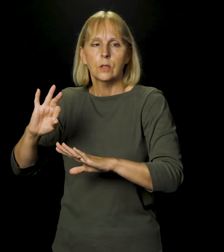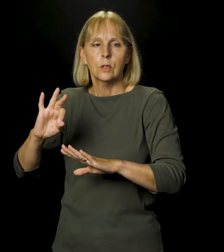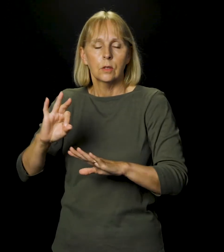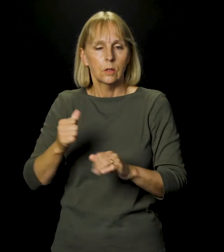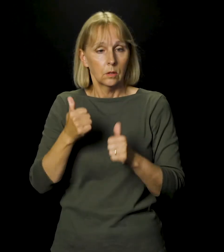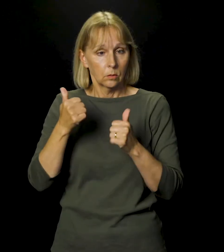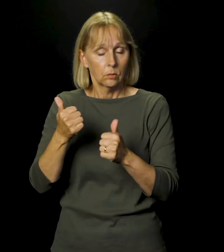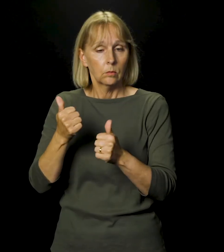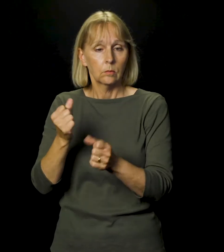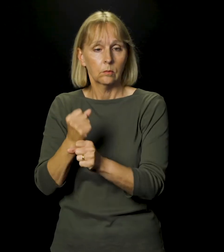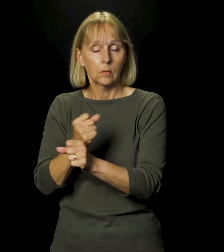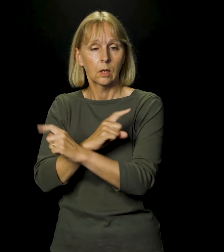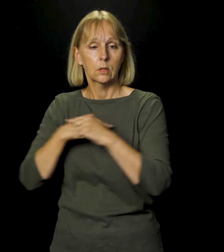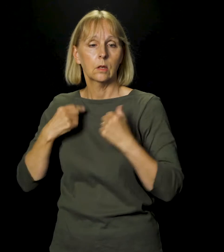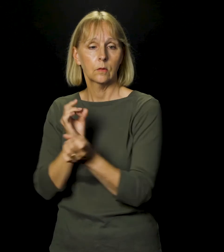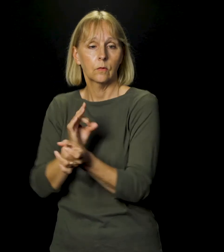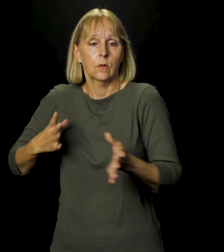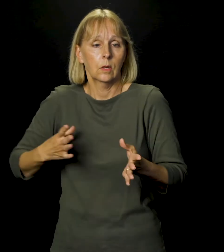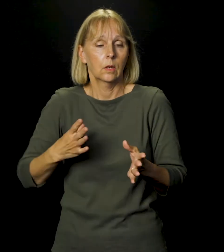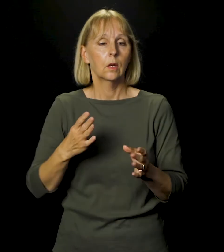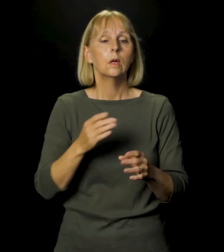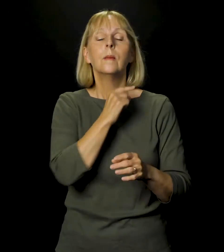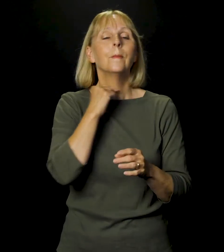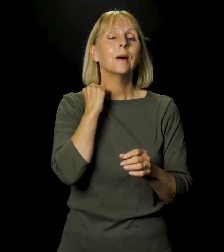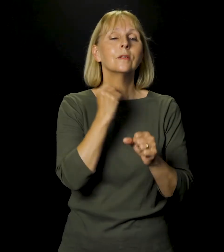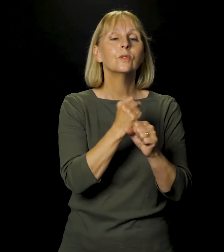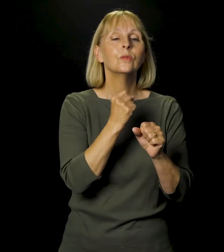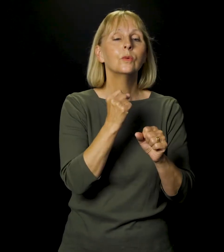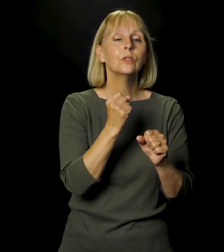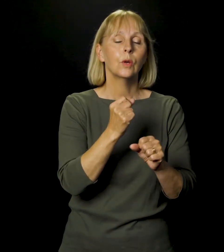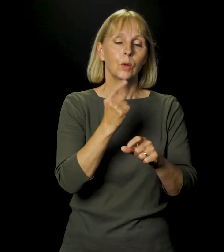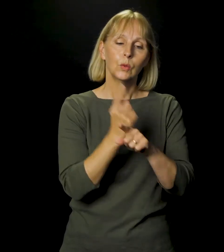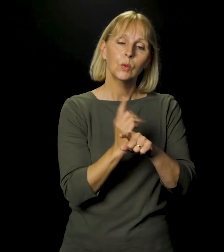freeing it is that we don't have to try and take control of our lives. We can put it in God's